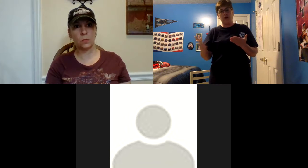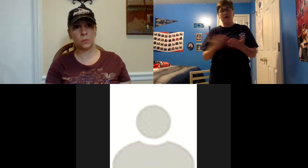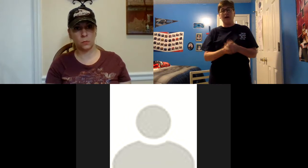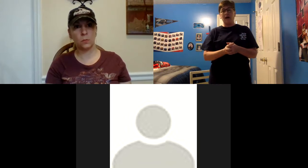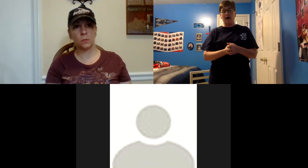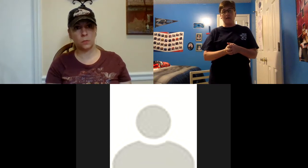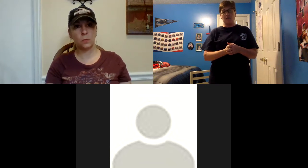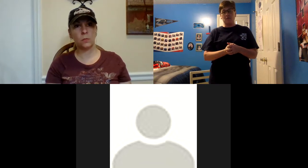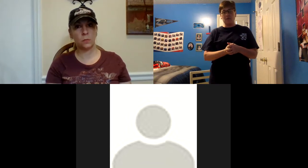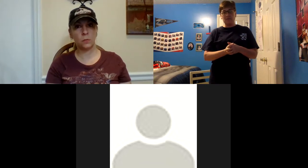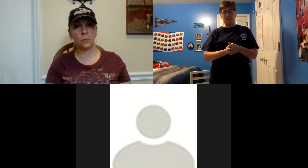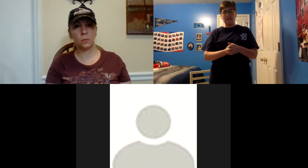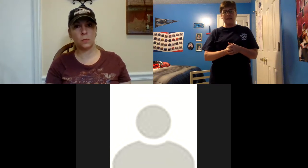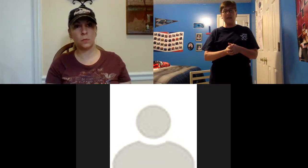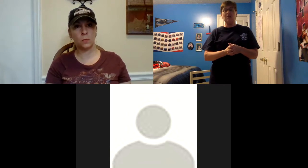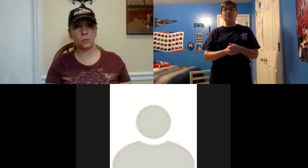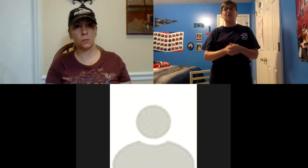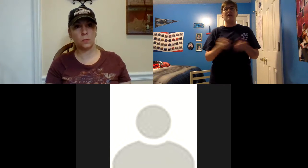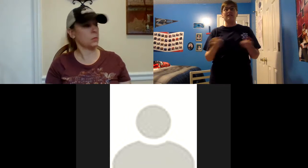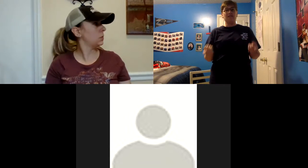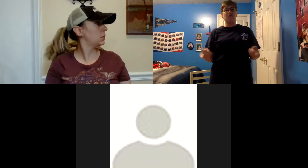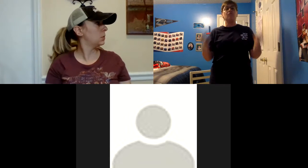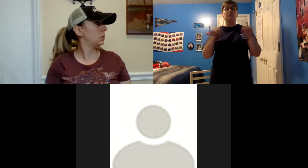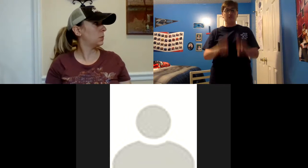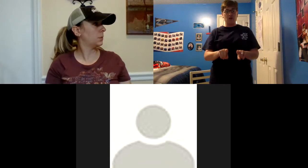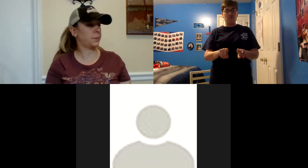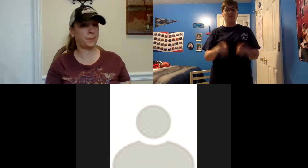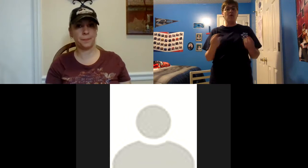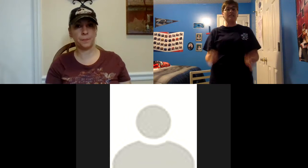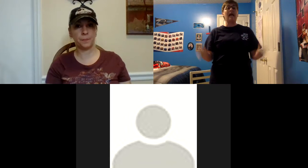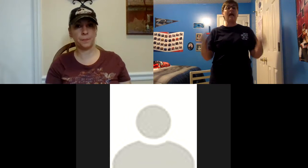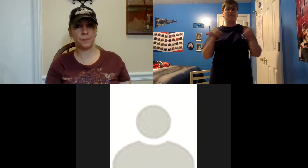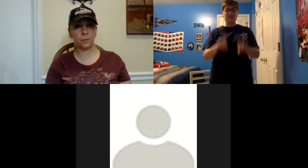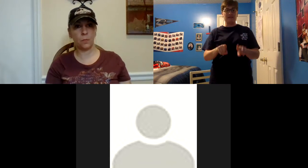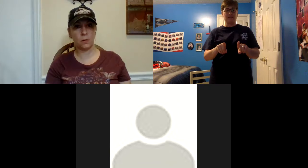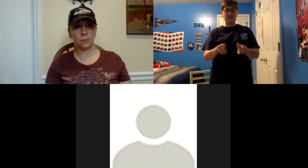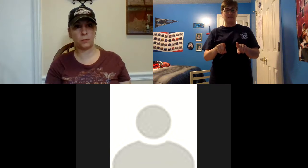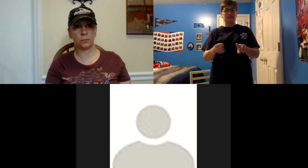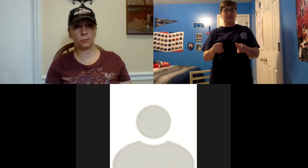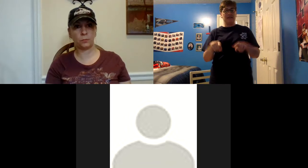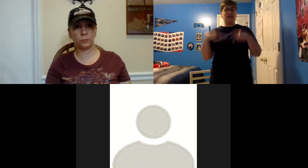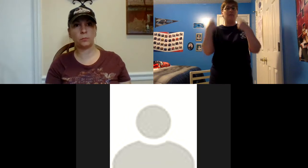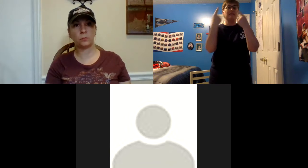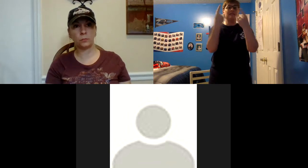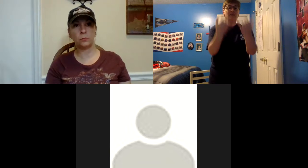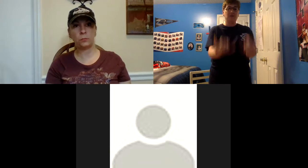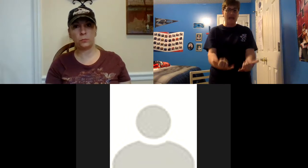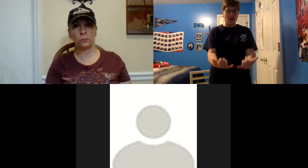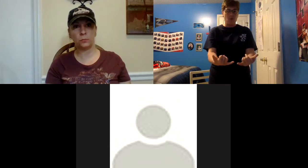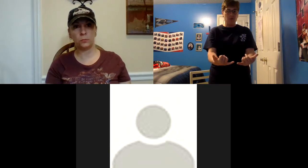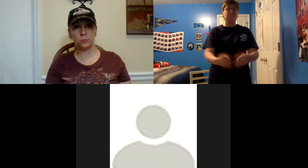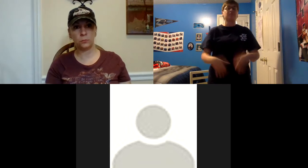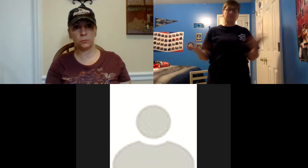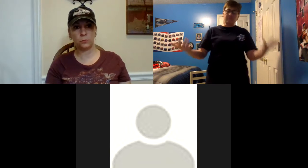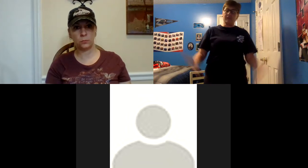word what's being said. So I did from what's happened, like up until